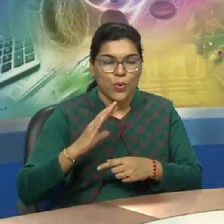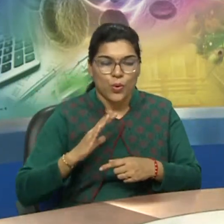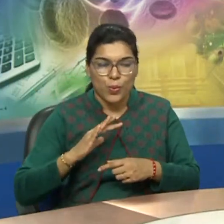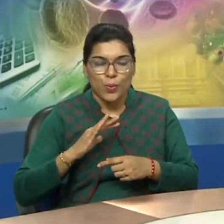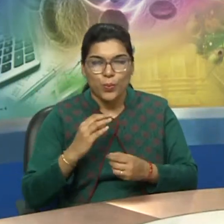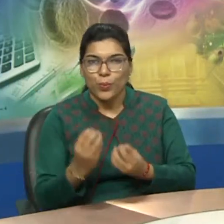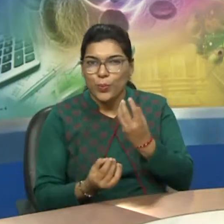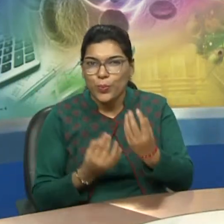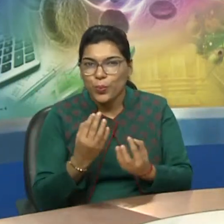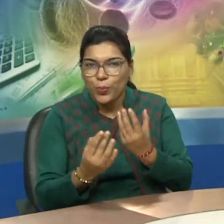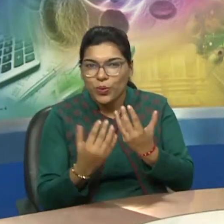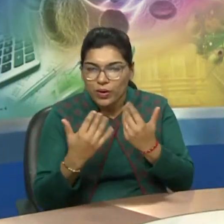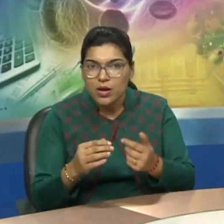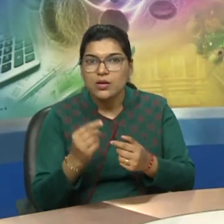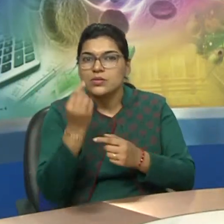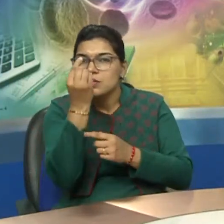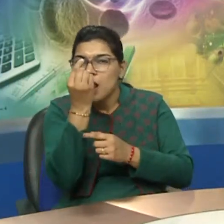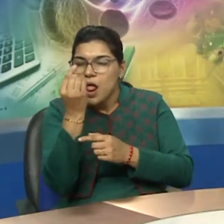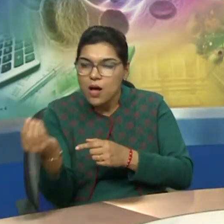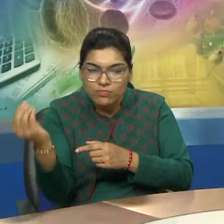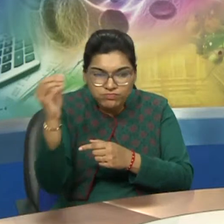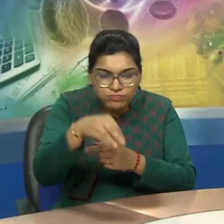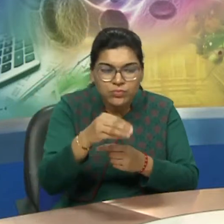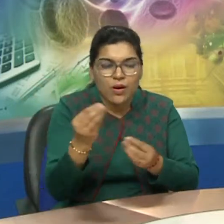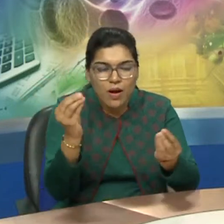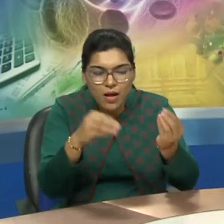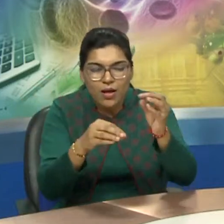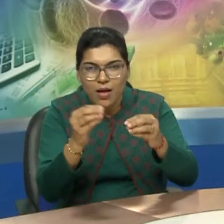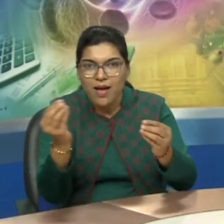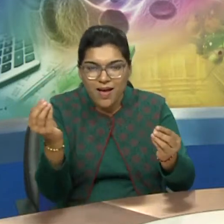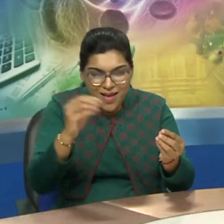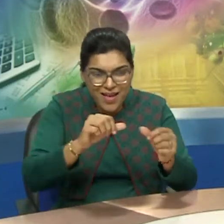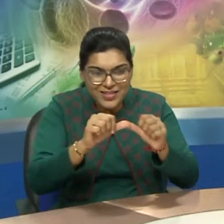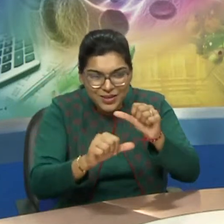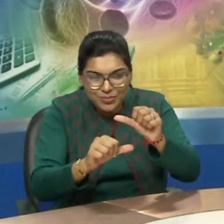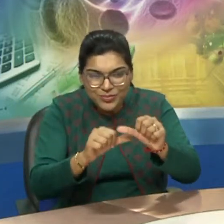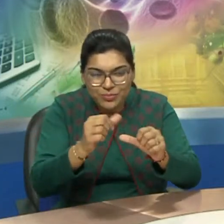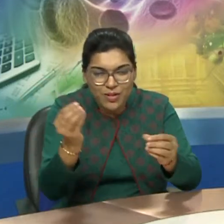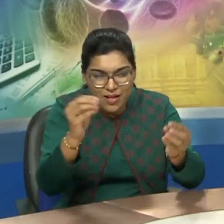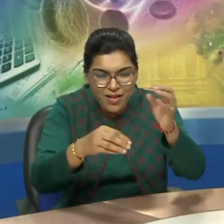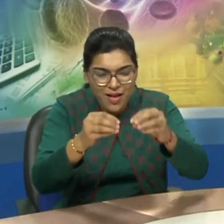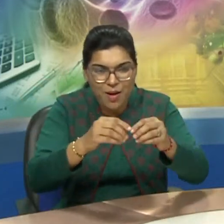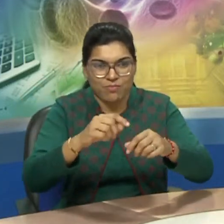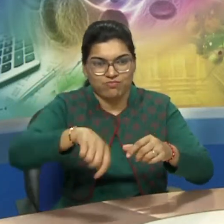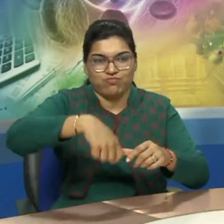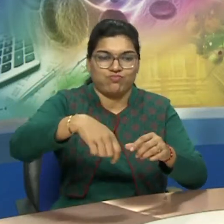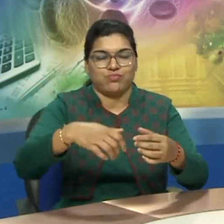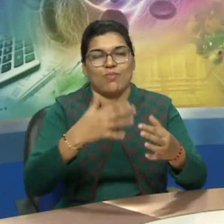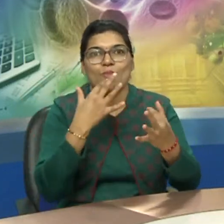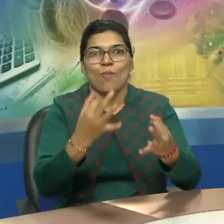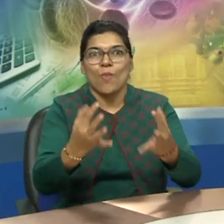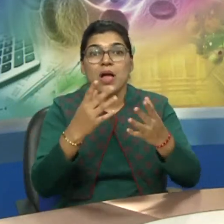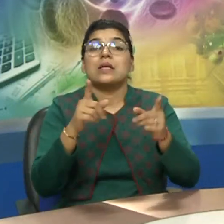the next step, and after following the next step we have something next to do.